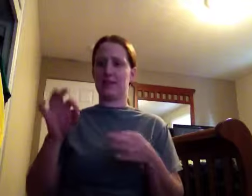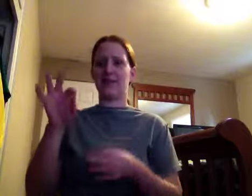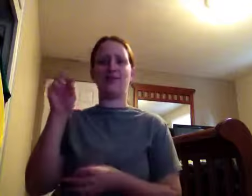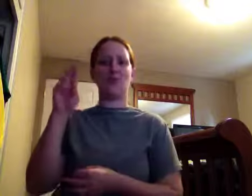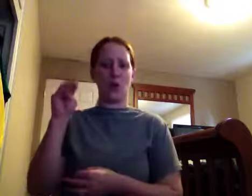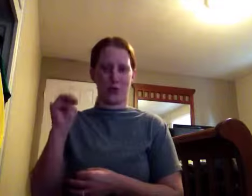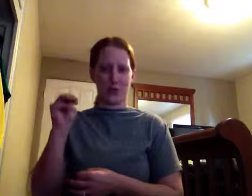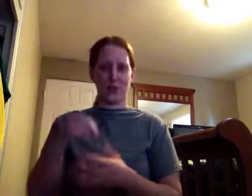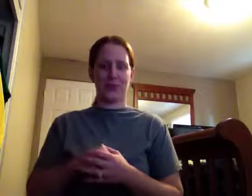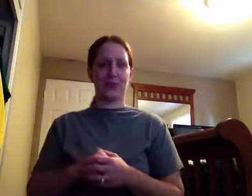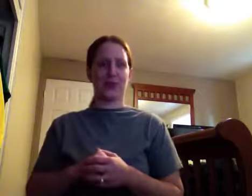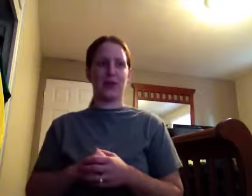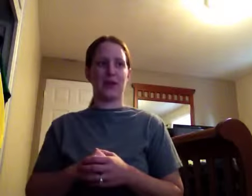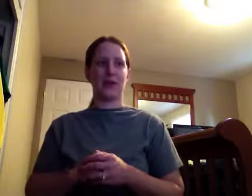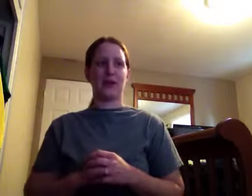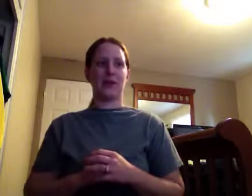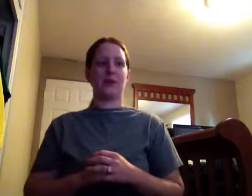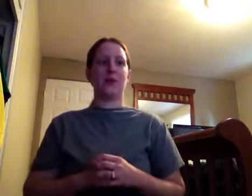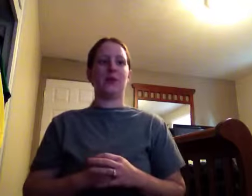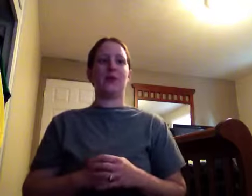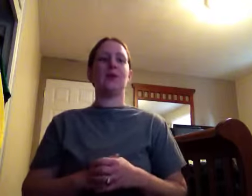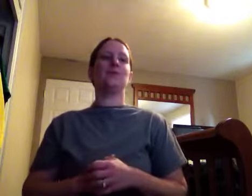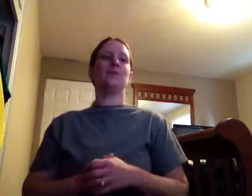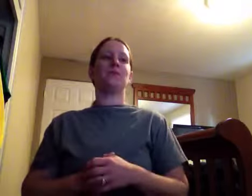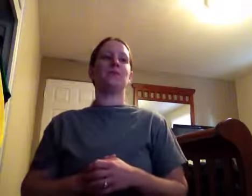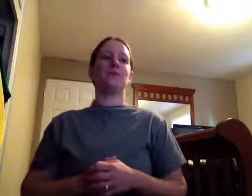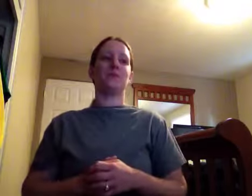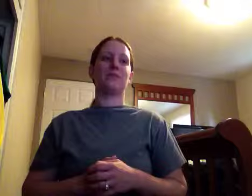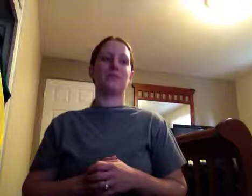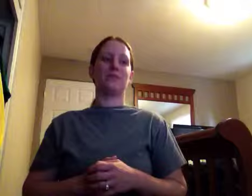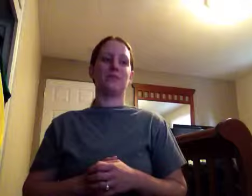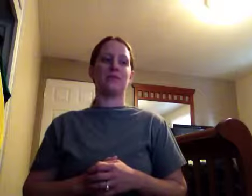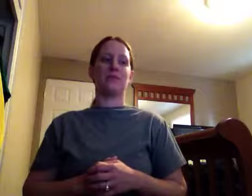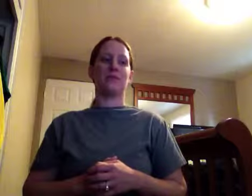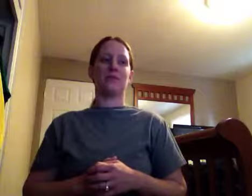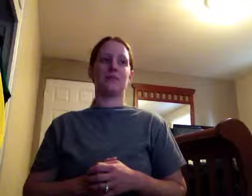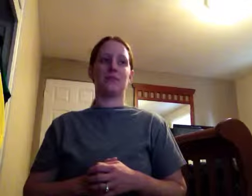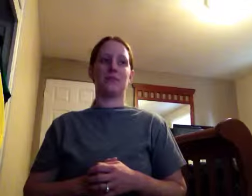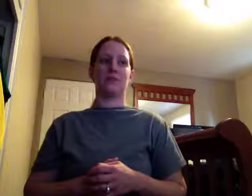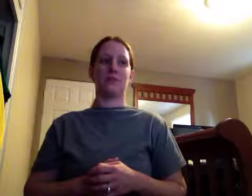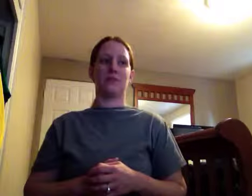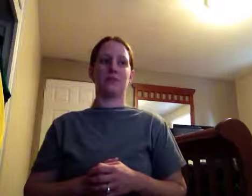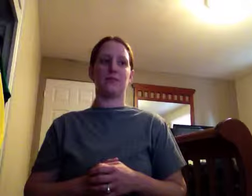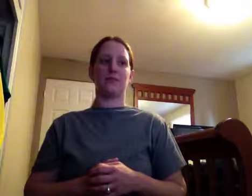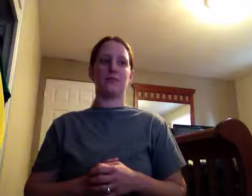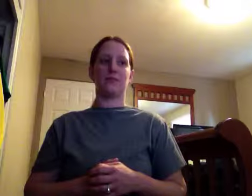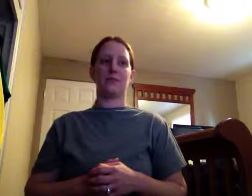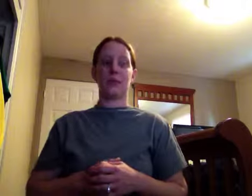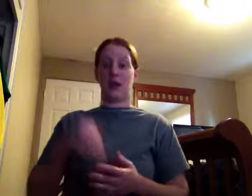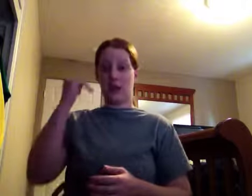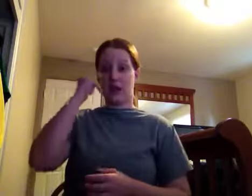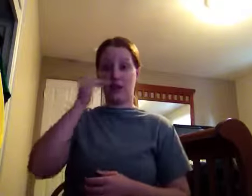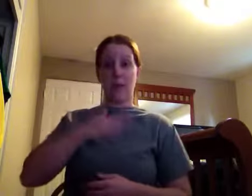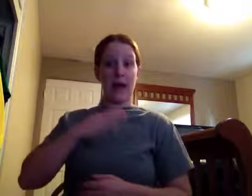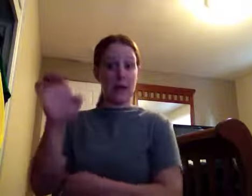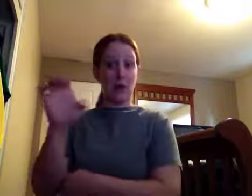can't tell you what compound I have. Could my compound, if my empirical formula is CH2O,